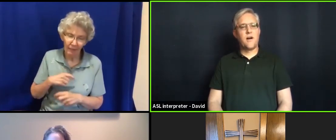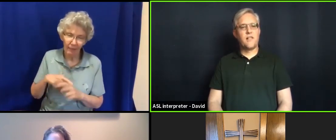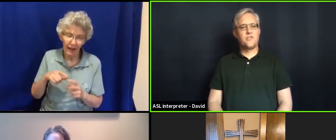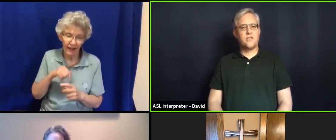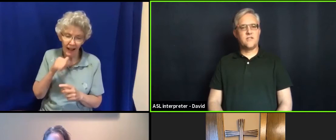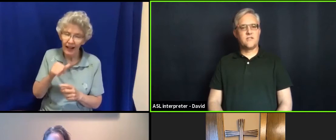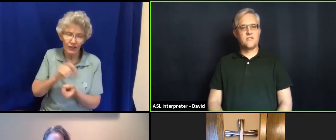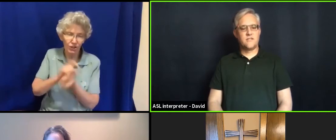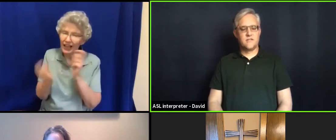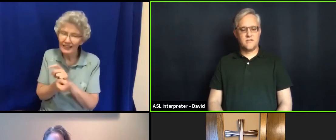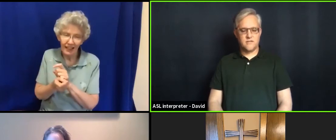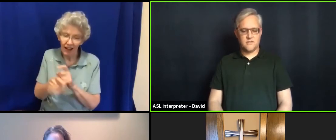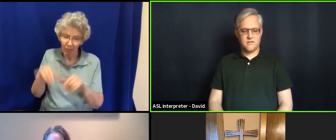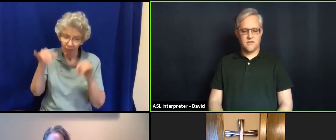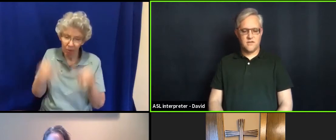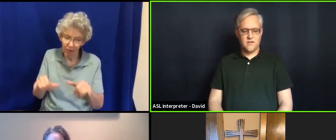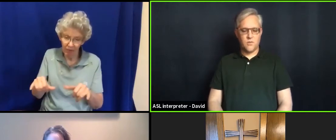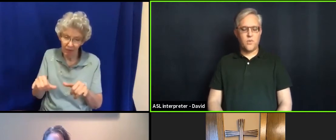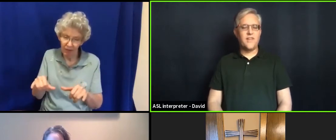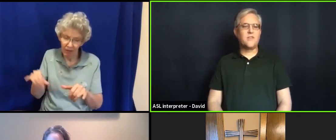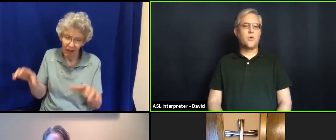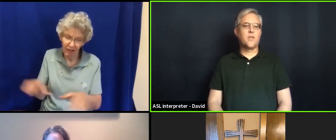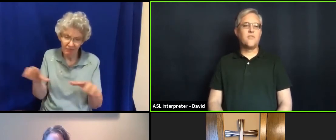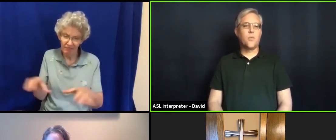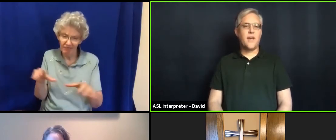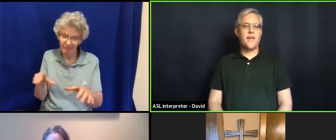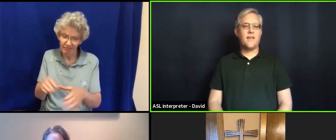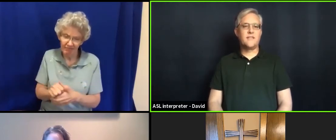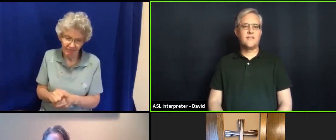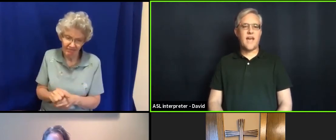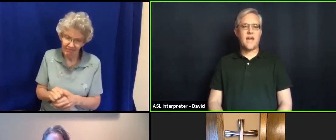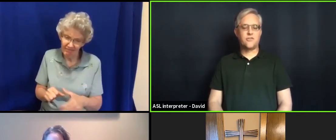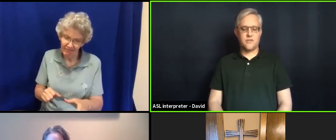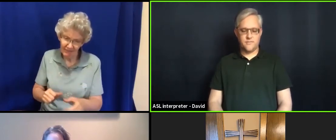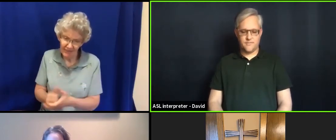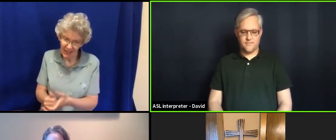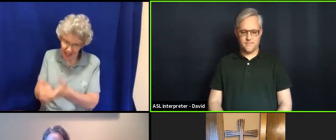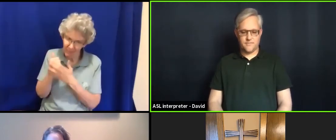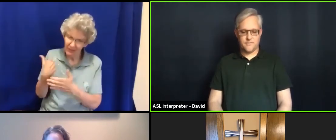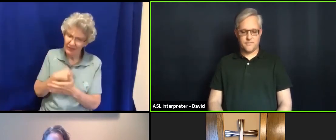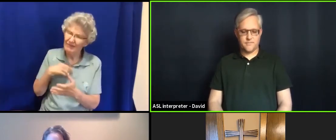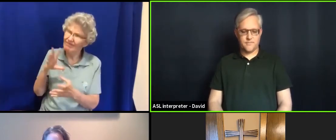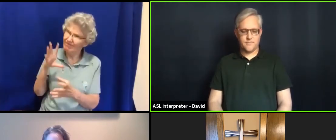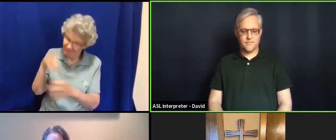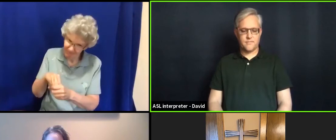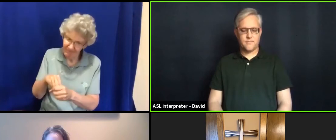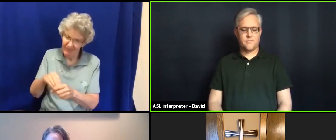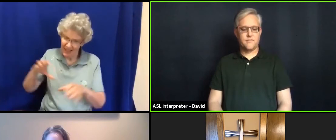From apologies when they don't give way to action.